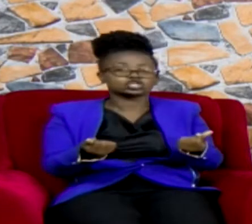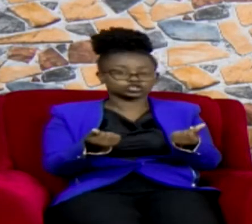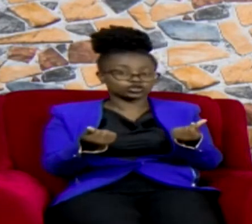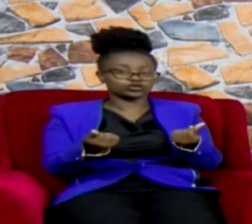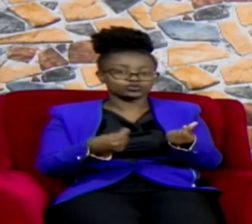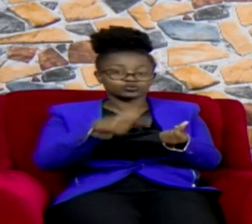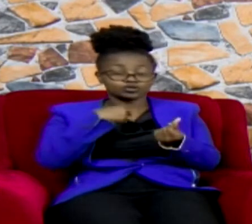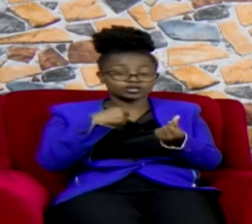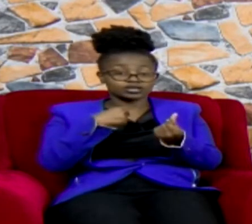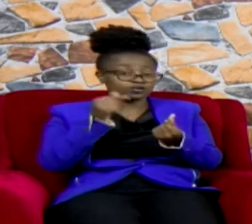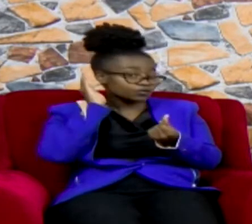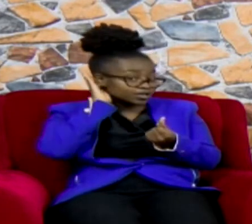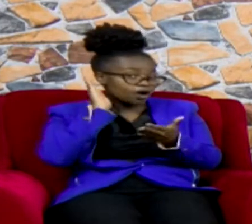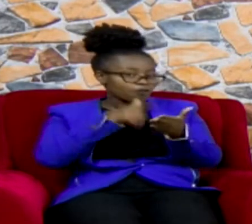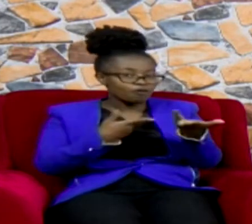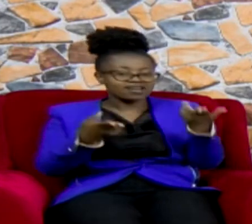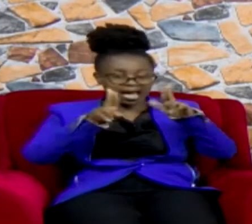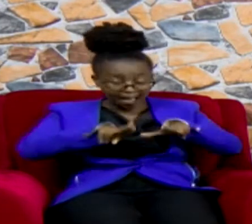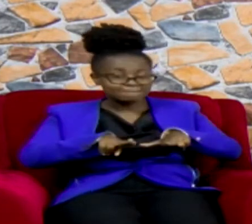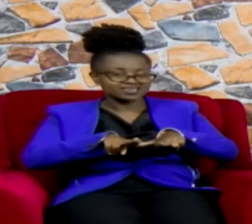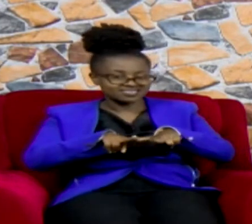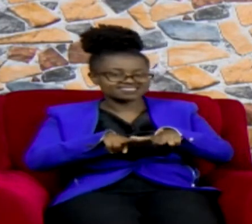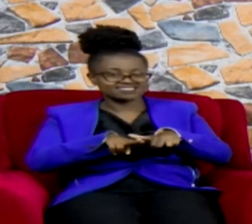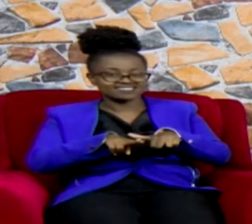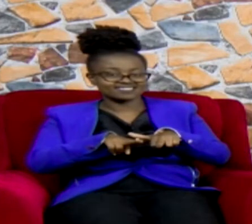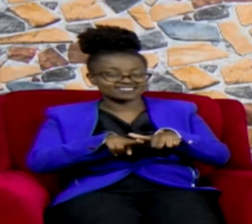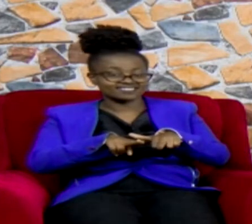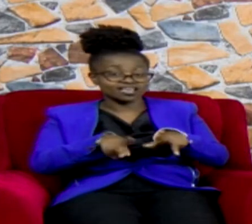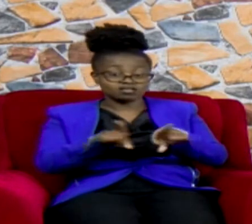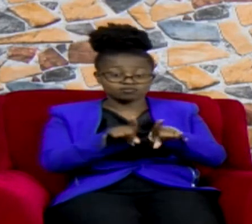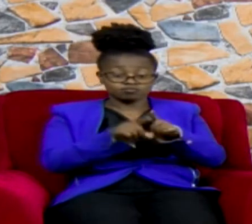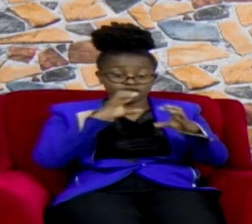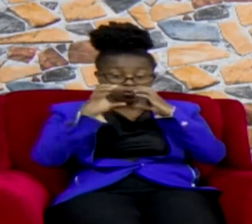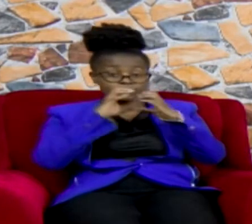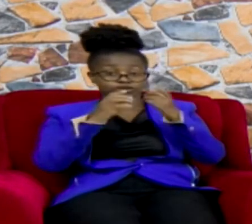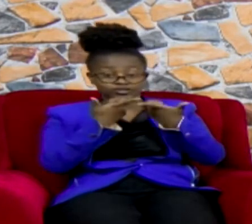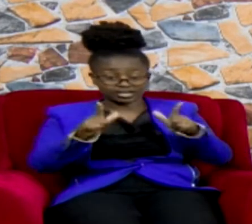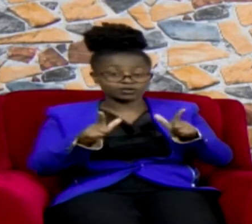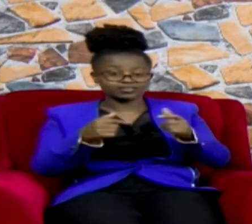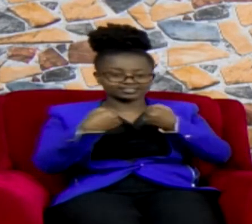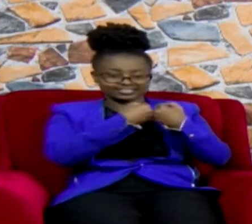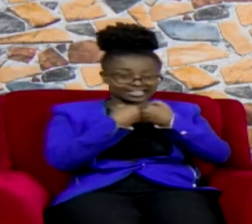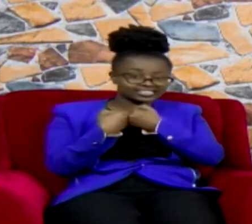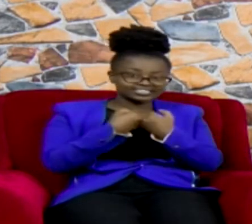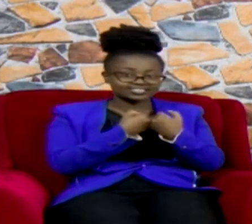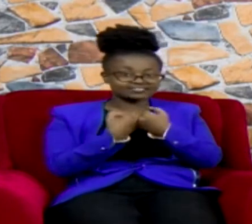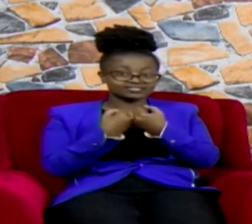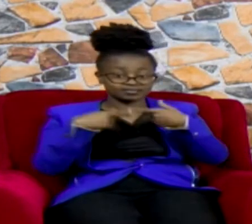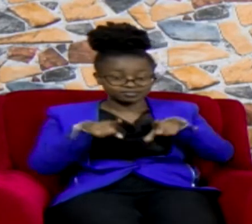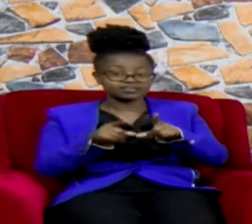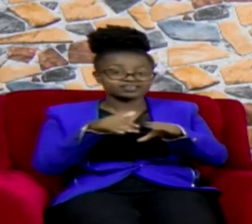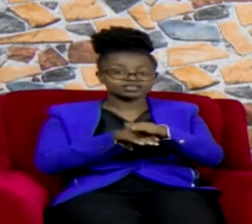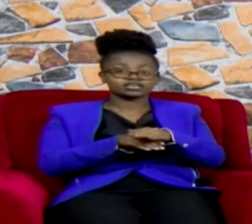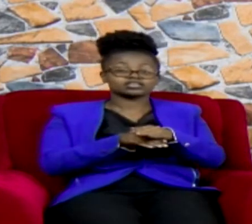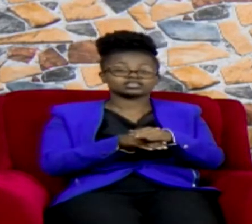things. We got to hear about what goes wrong where and how the communication and language challenges manifest themselves in our